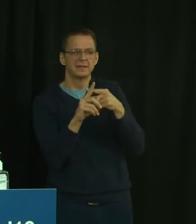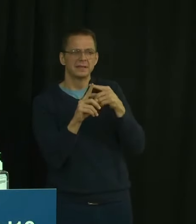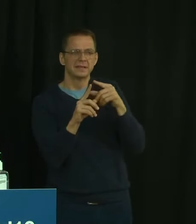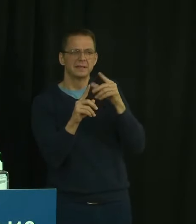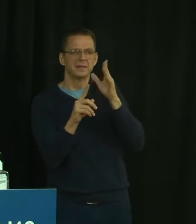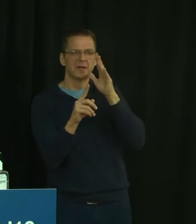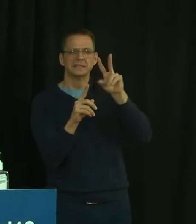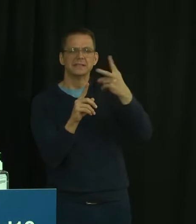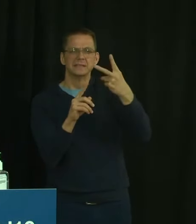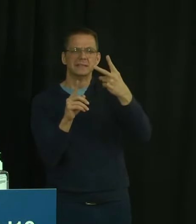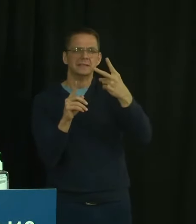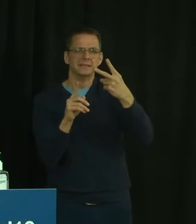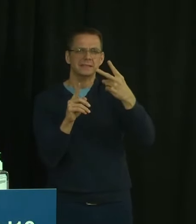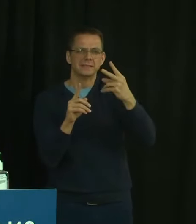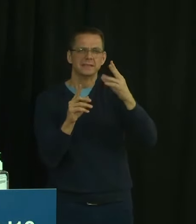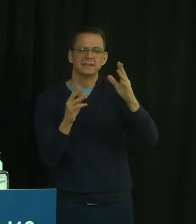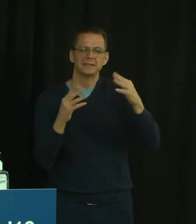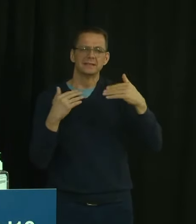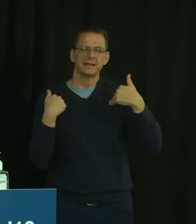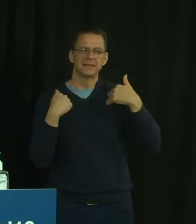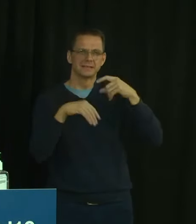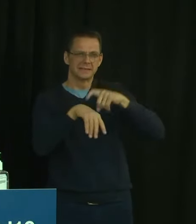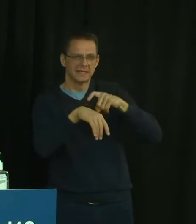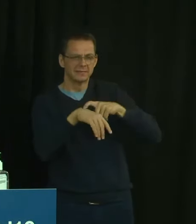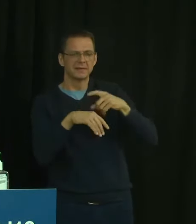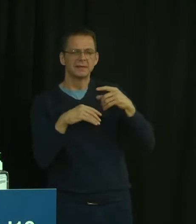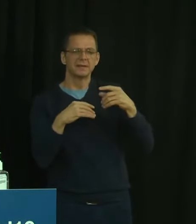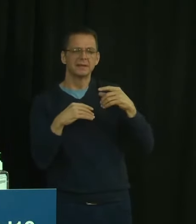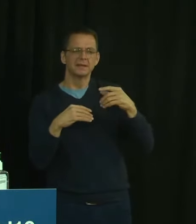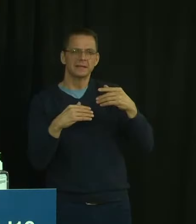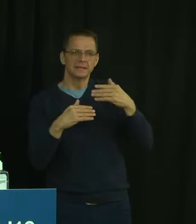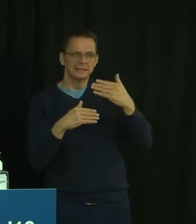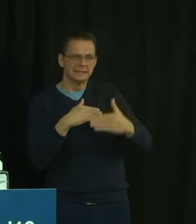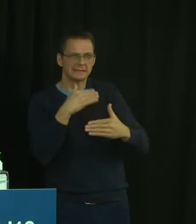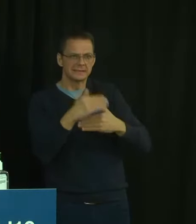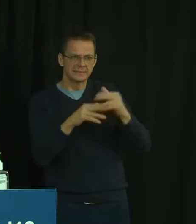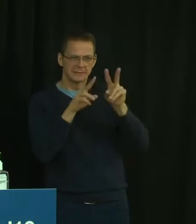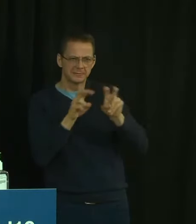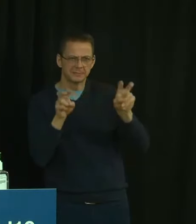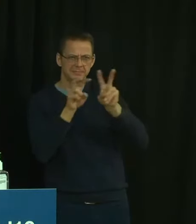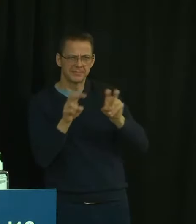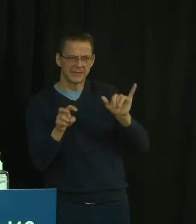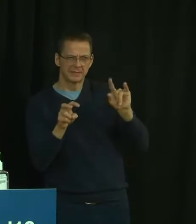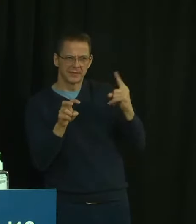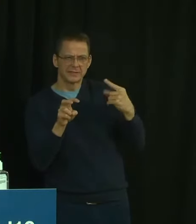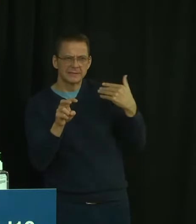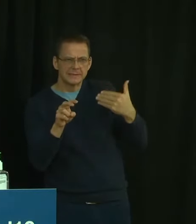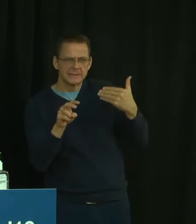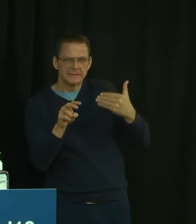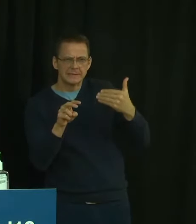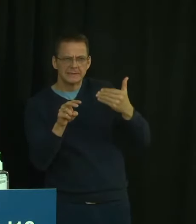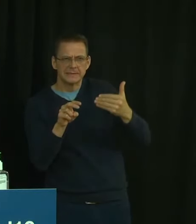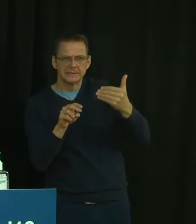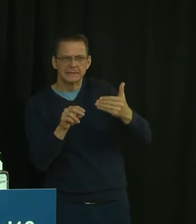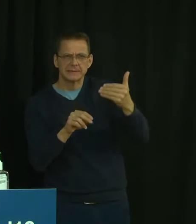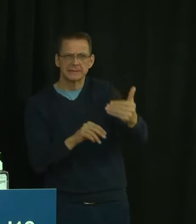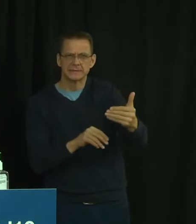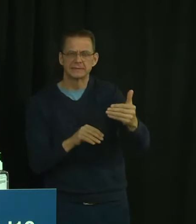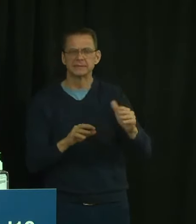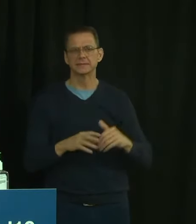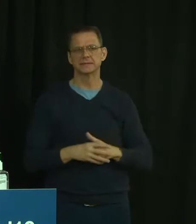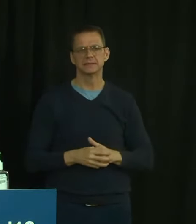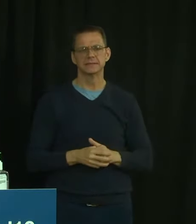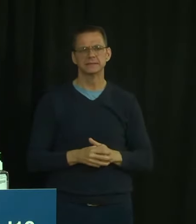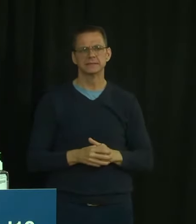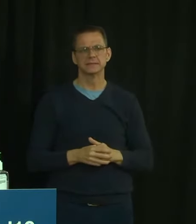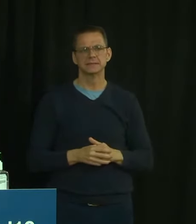that 12-week or 16-week interval actually provides greater overall protection than receiving a second dose at a shorter